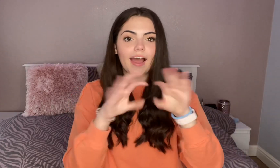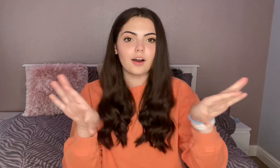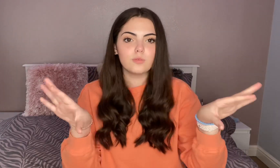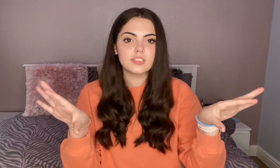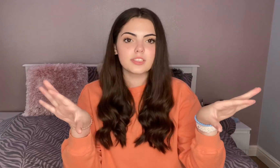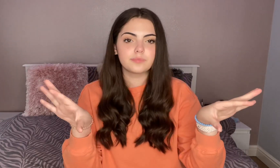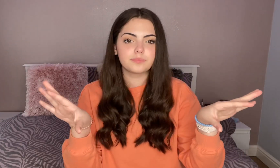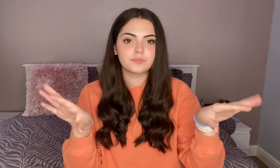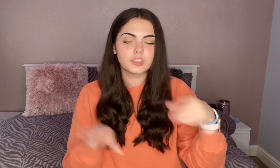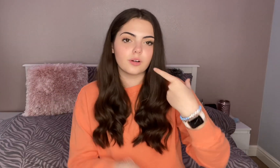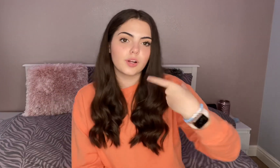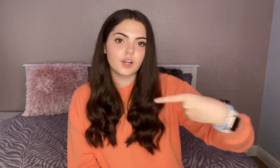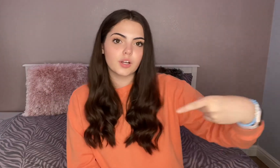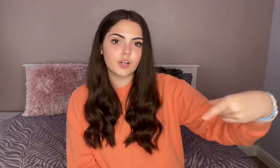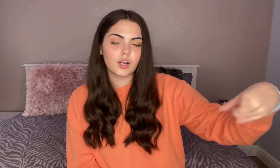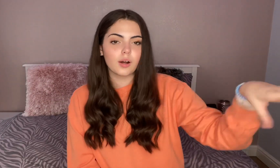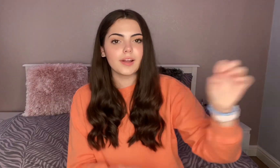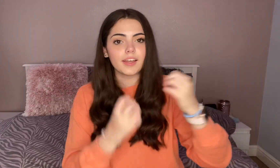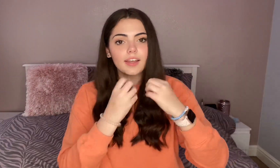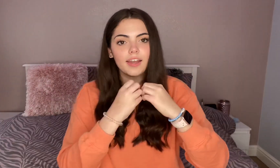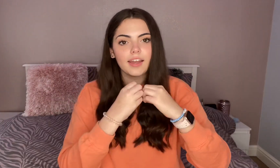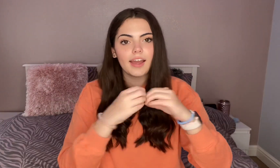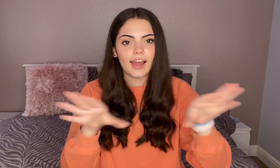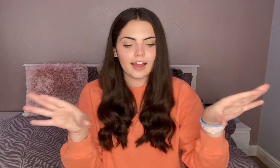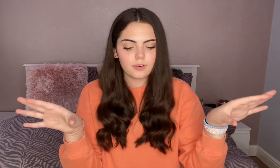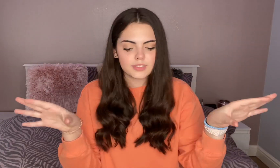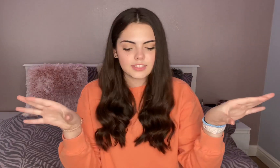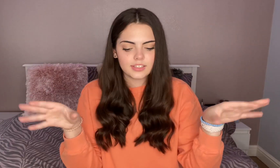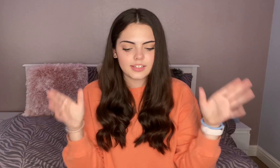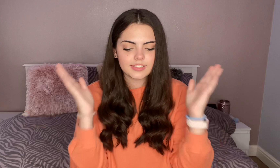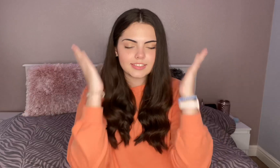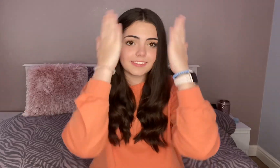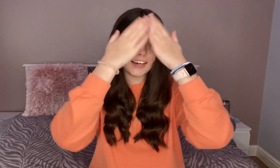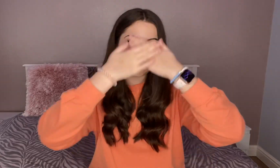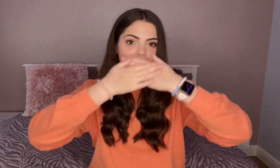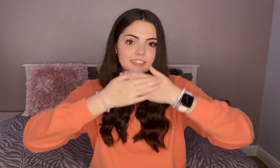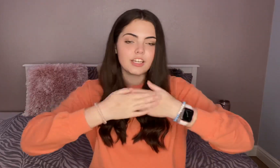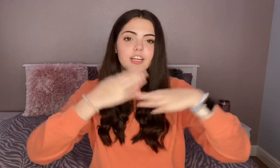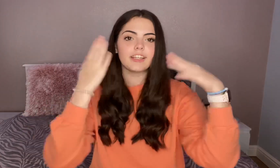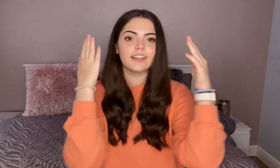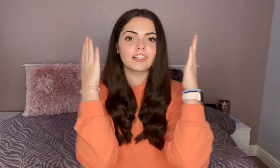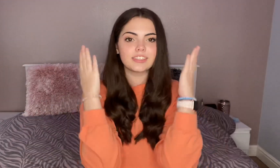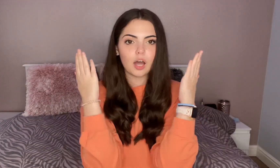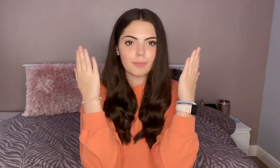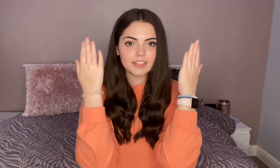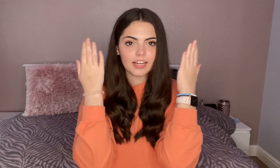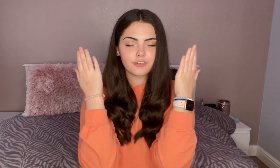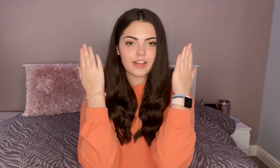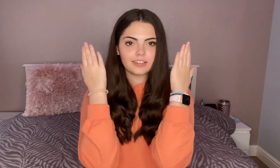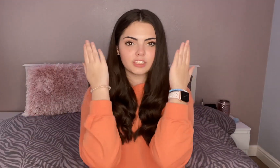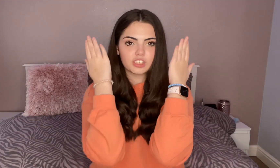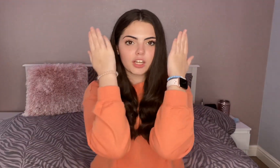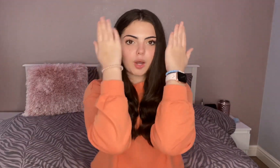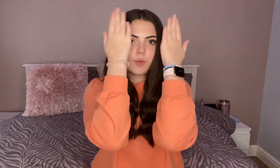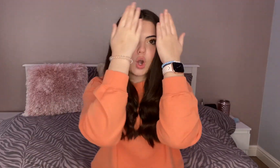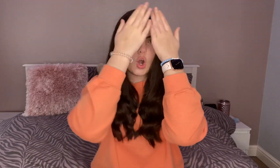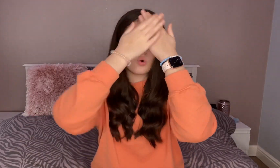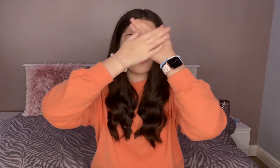out, so going out tonight. So hands are going to start by the side of your face and they're just going to come over